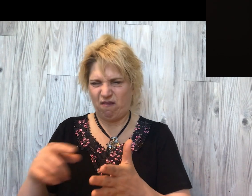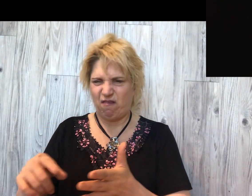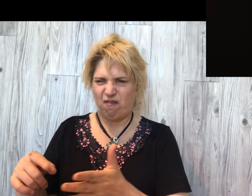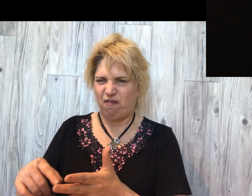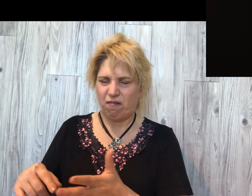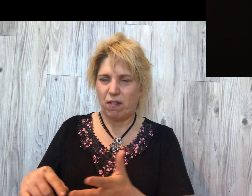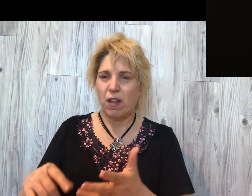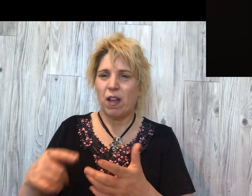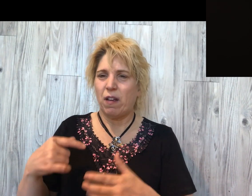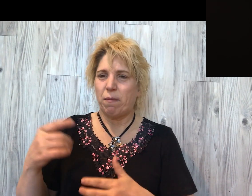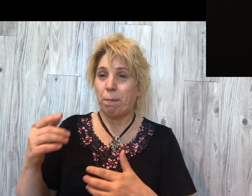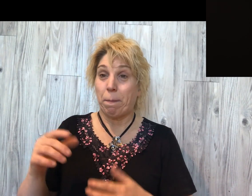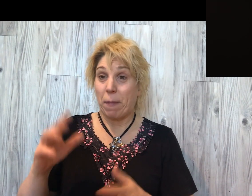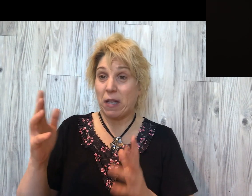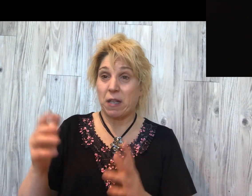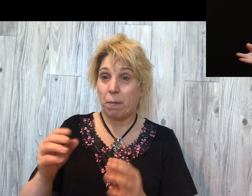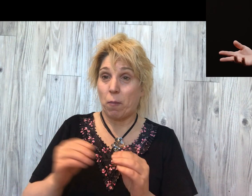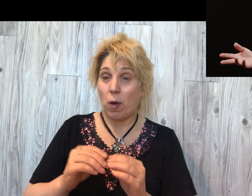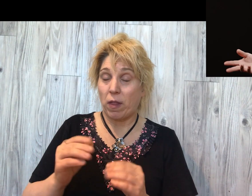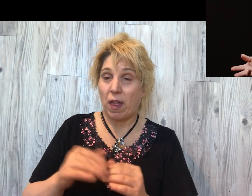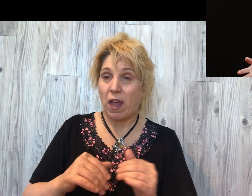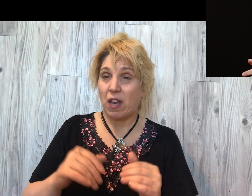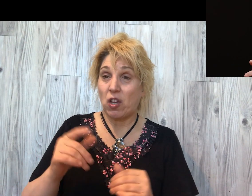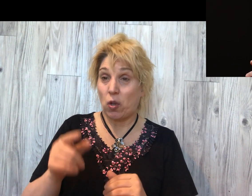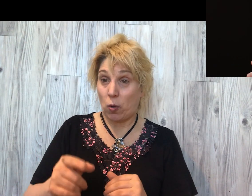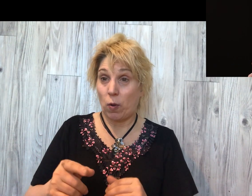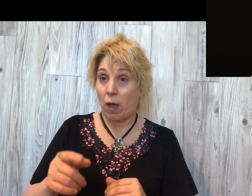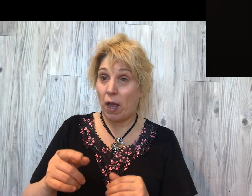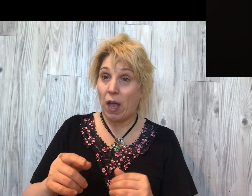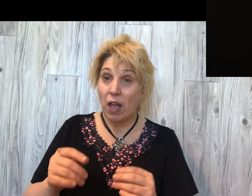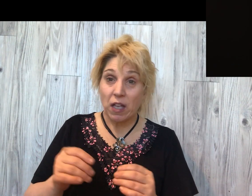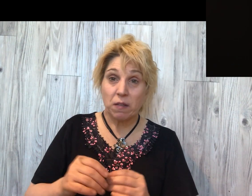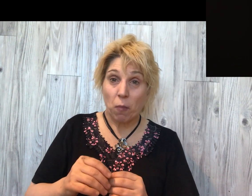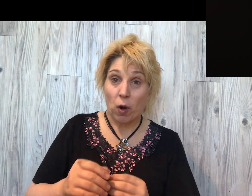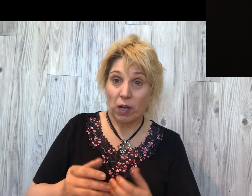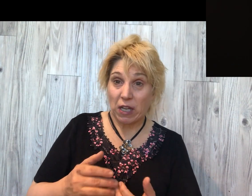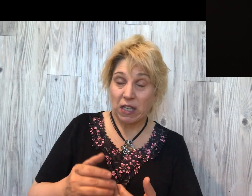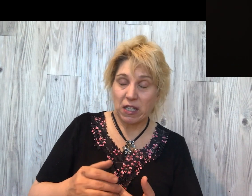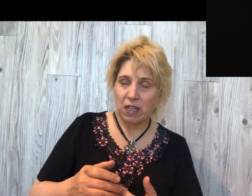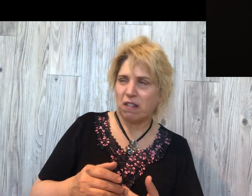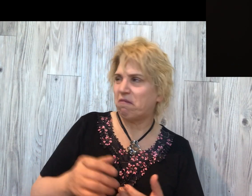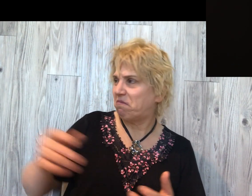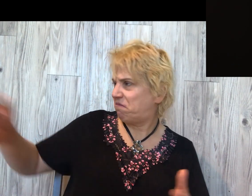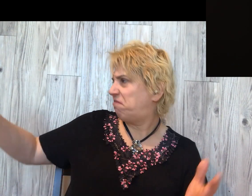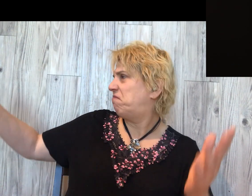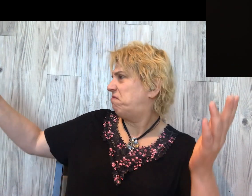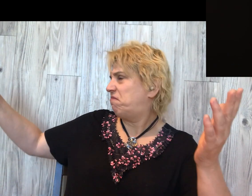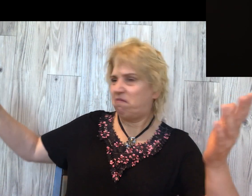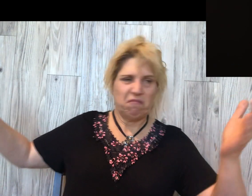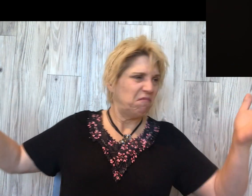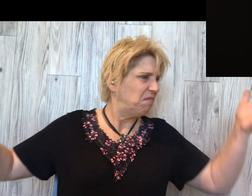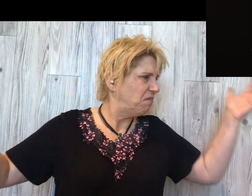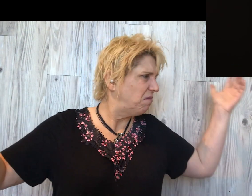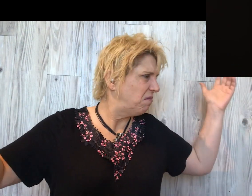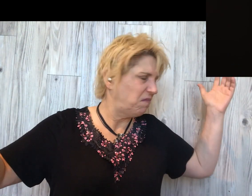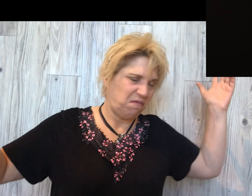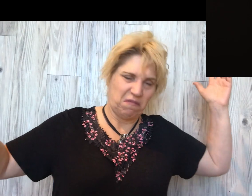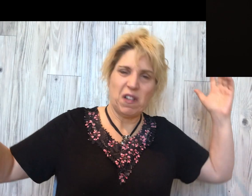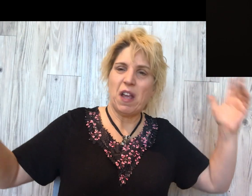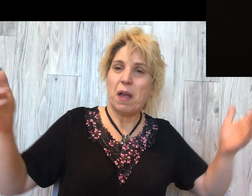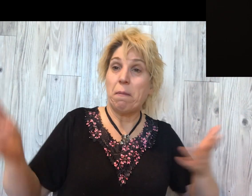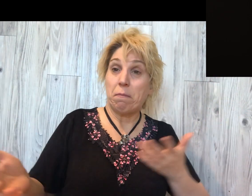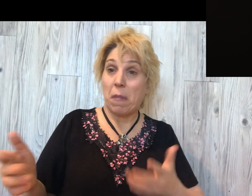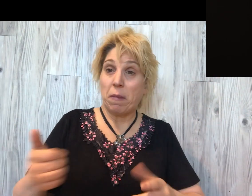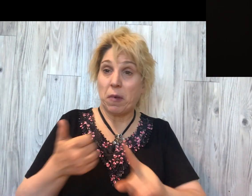looking for people who have messed up more than you, yeah, that's easy to do. There are lots of options all around us. Maybe even members of your